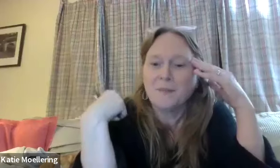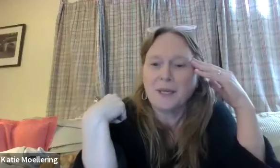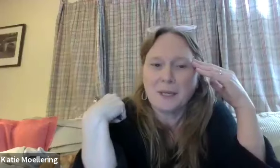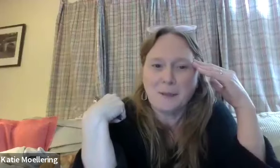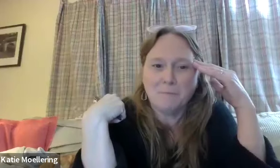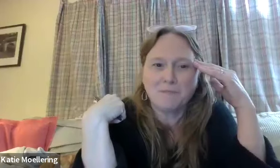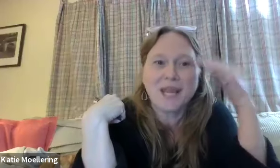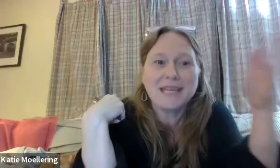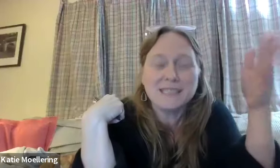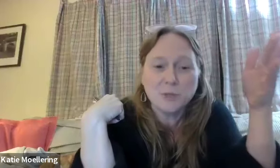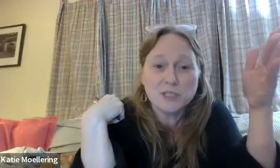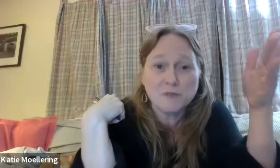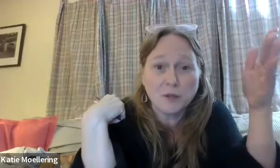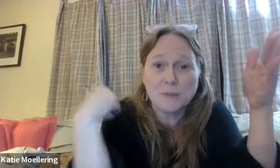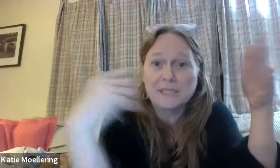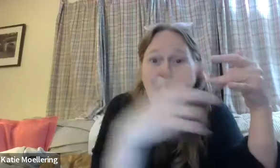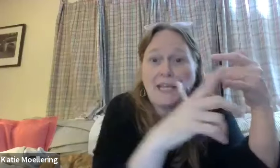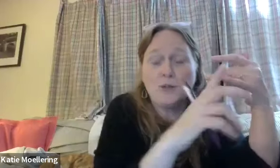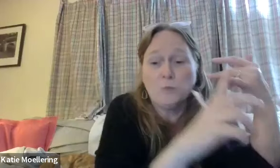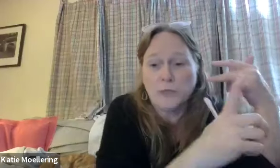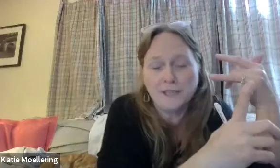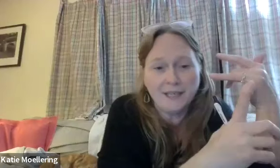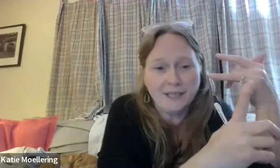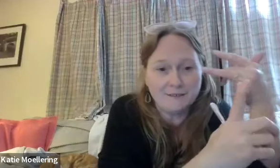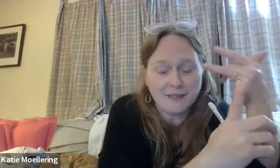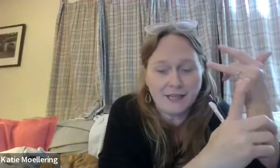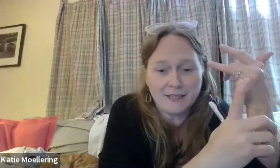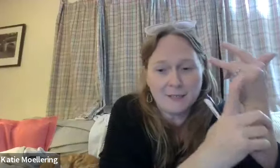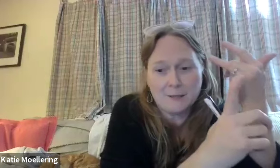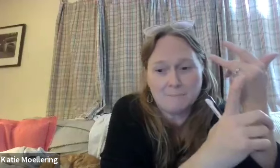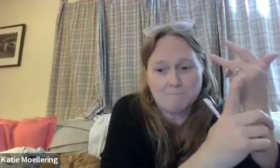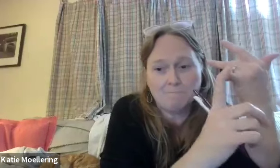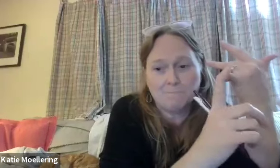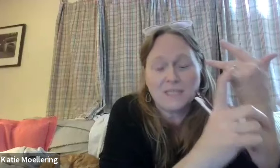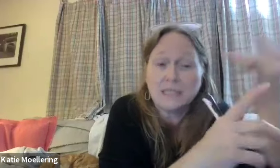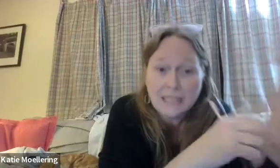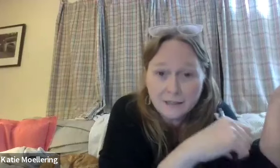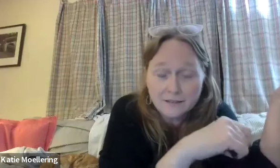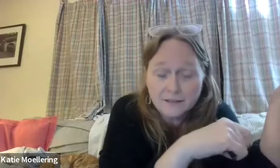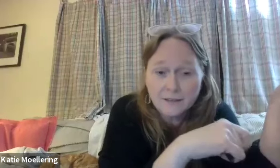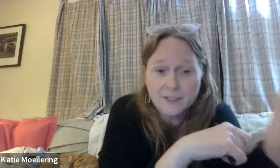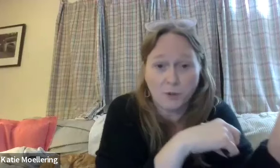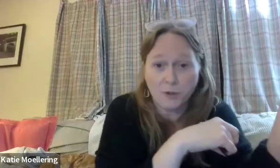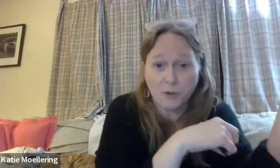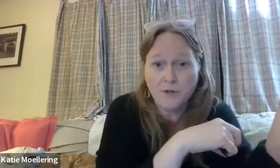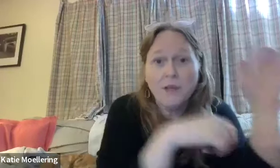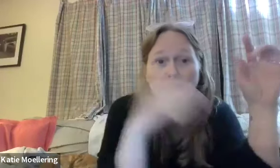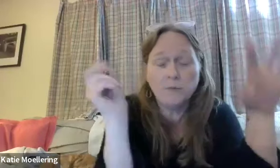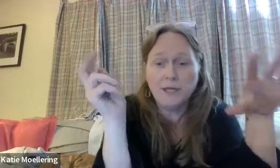But I did want to just follow up and say you will get a link tomorrow